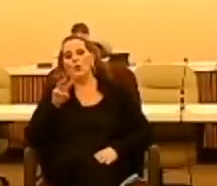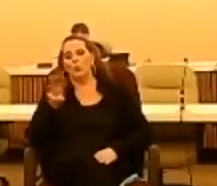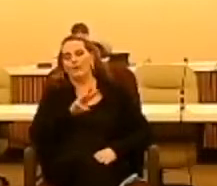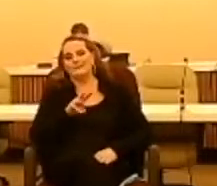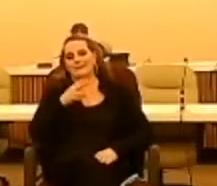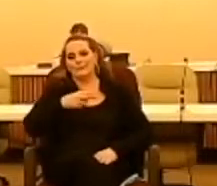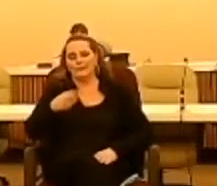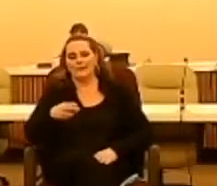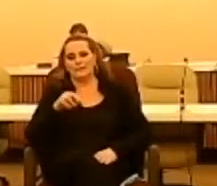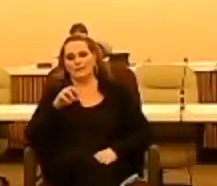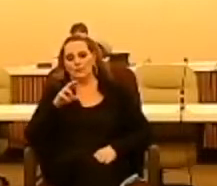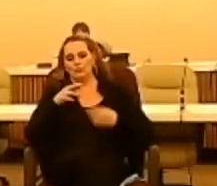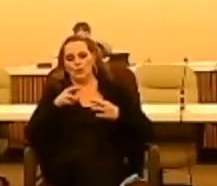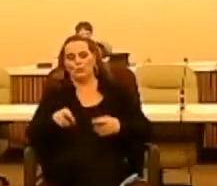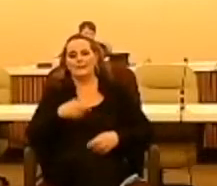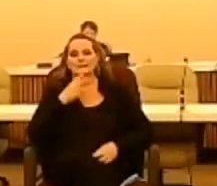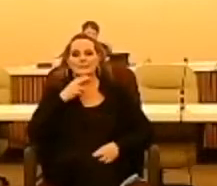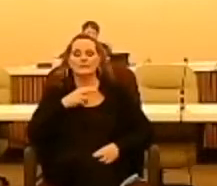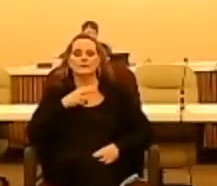a historic site.